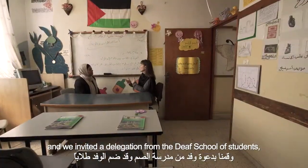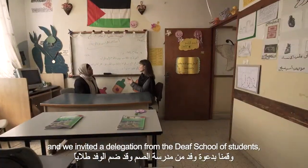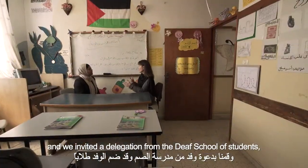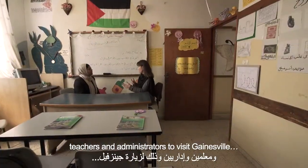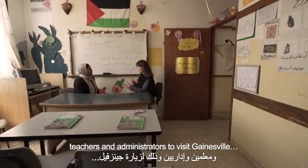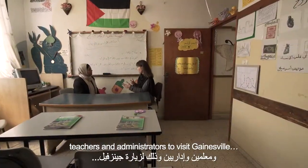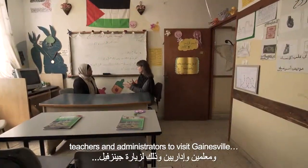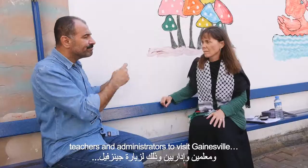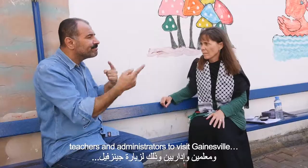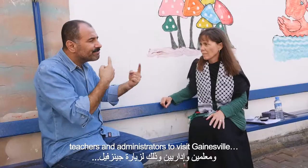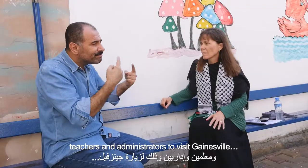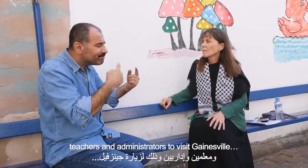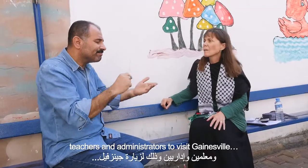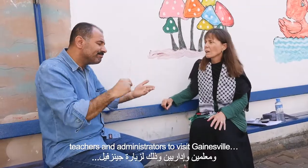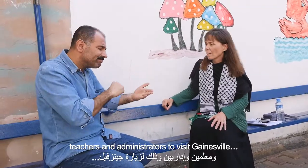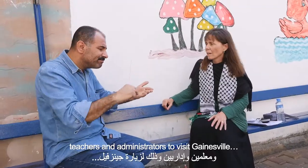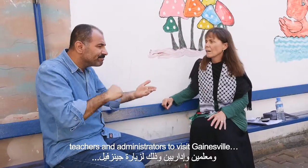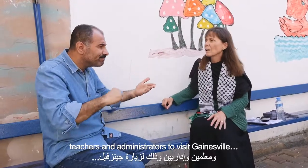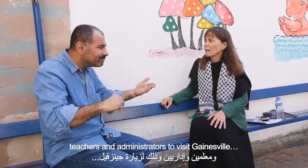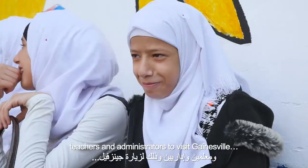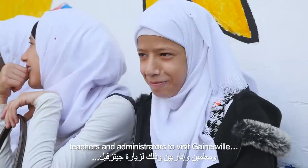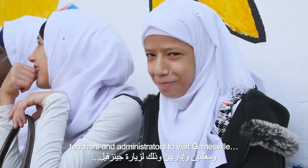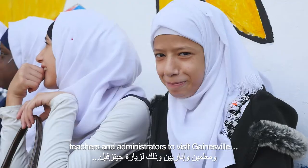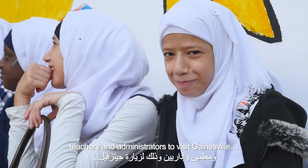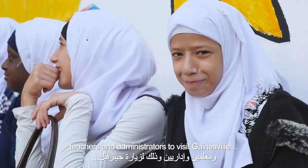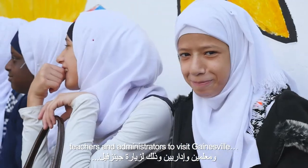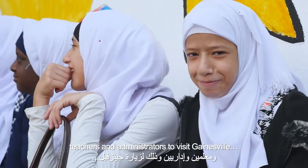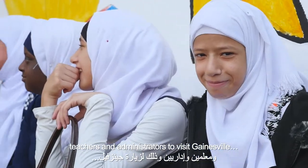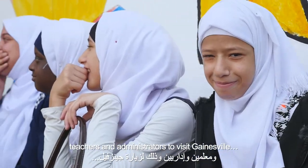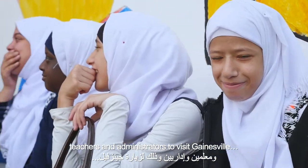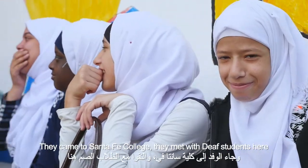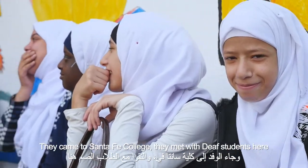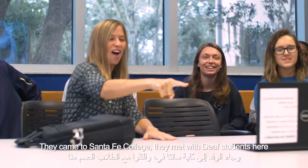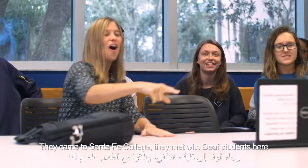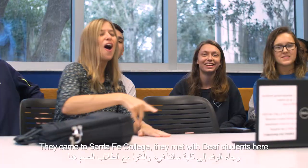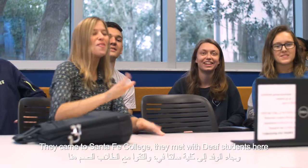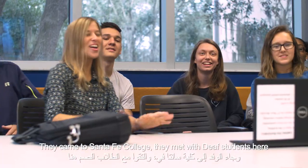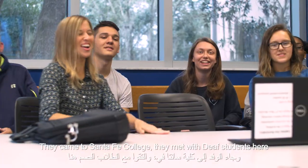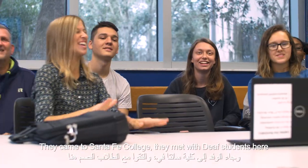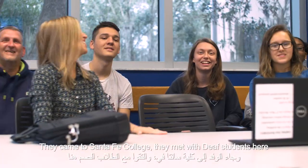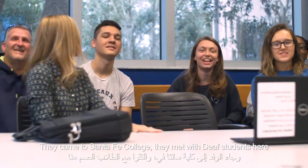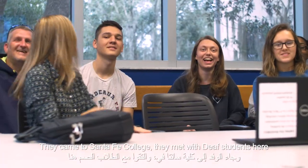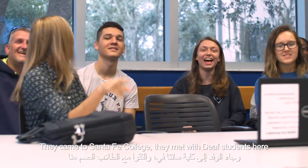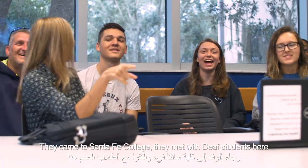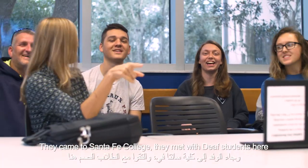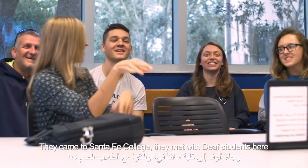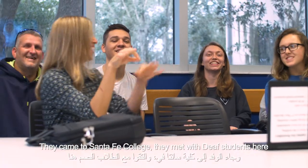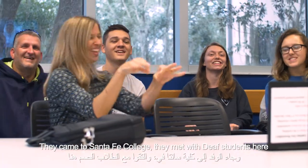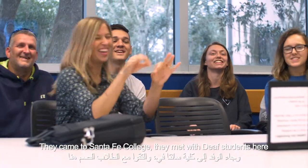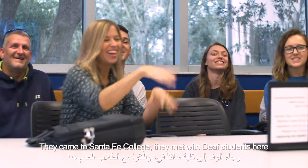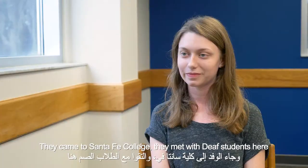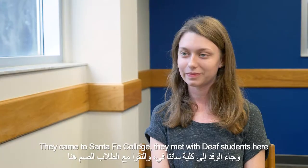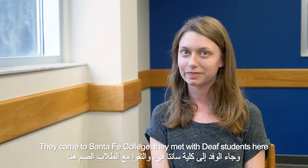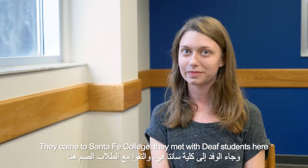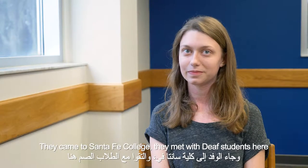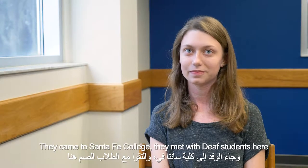students, teachers, and administrators to visit Gainesville. They came to Santa Fe College, they met with Deaf students here